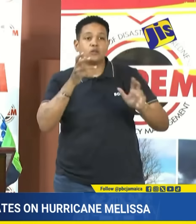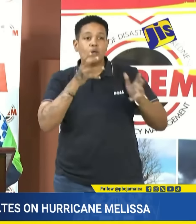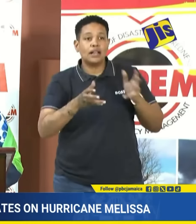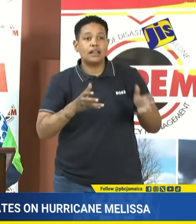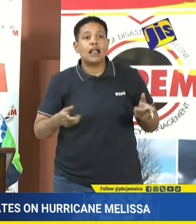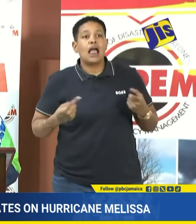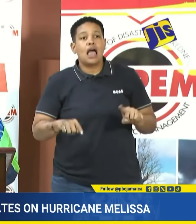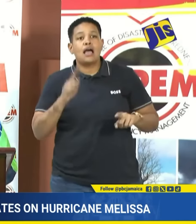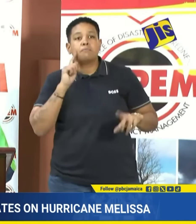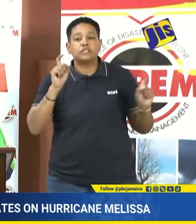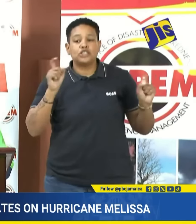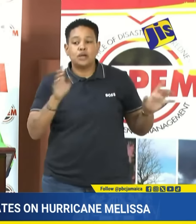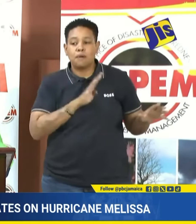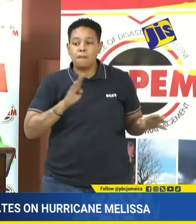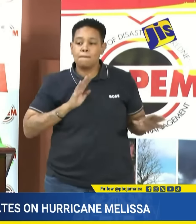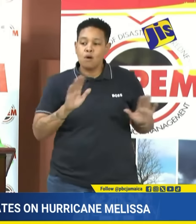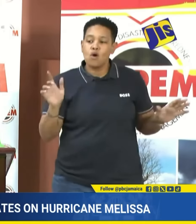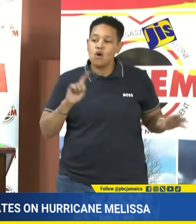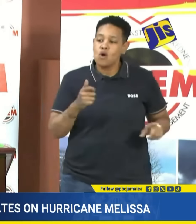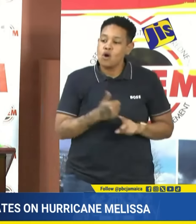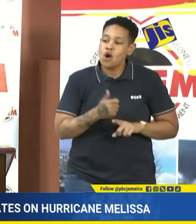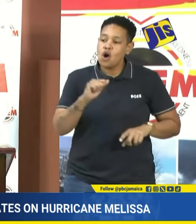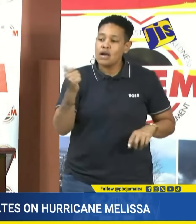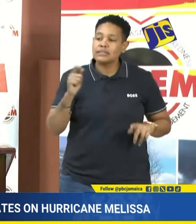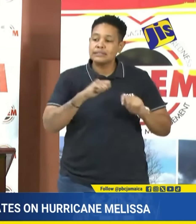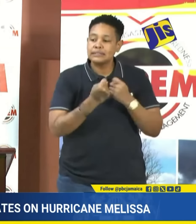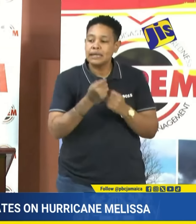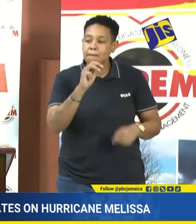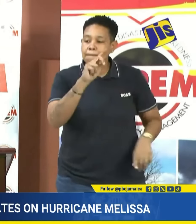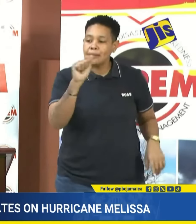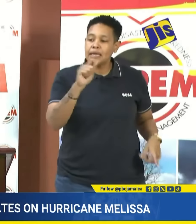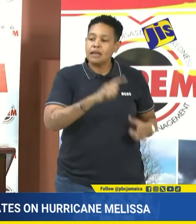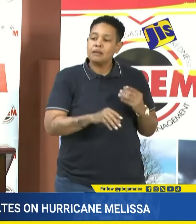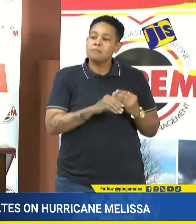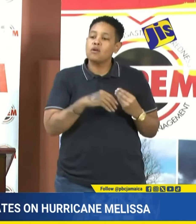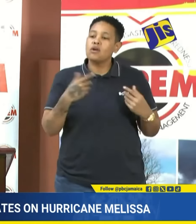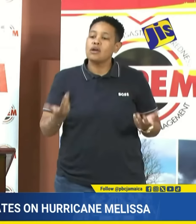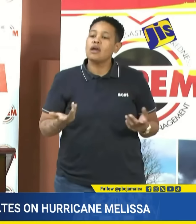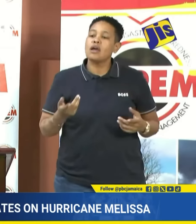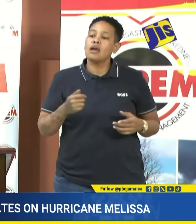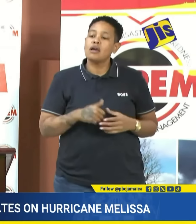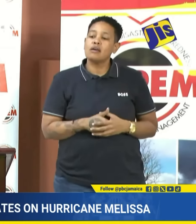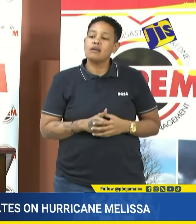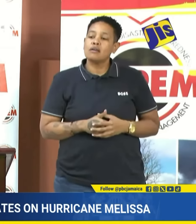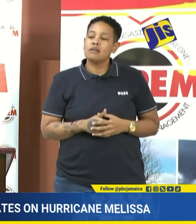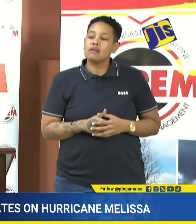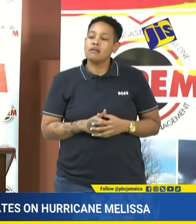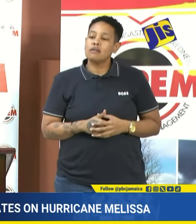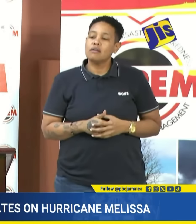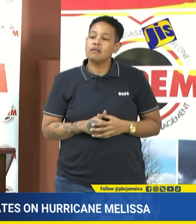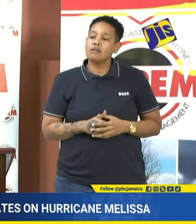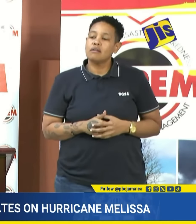here, board chairman, ODPEM team, media. The